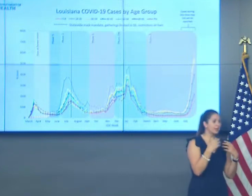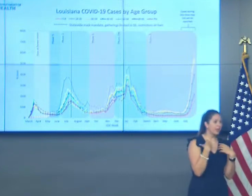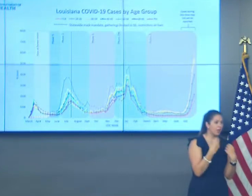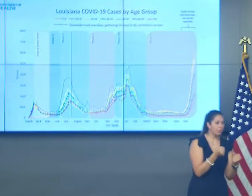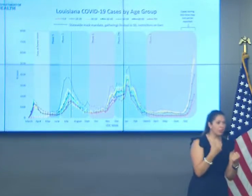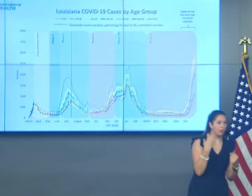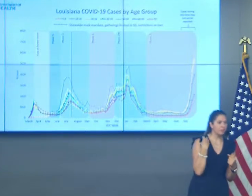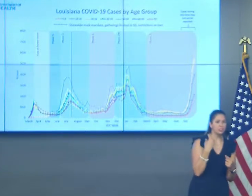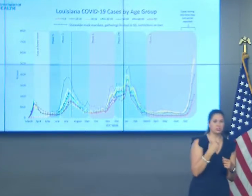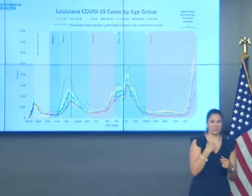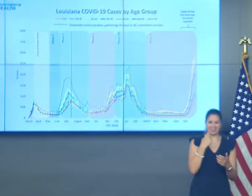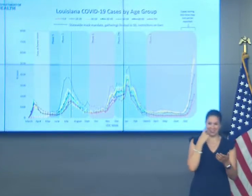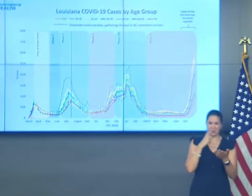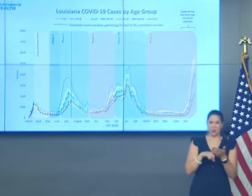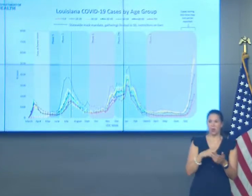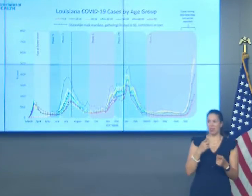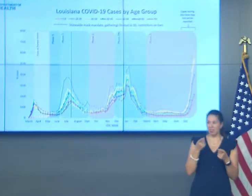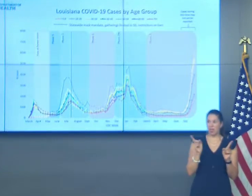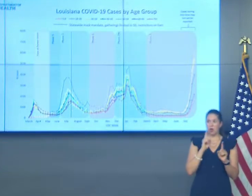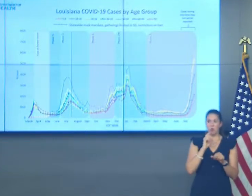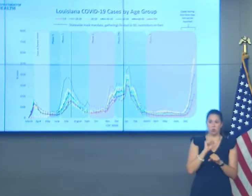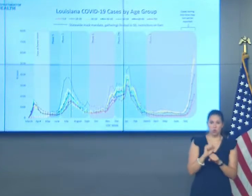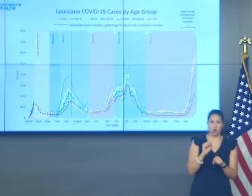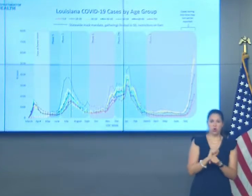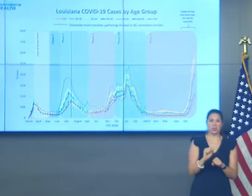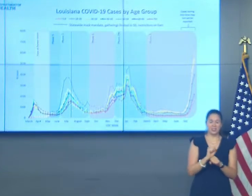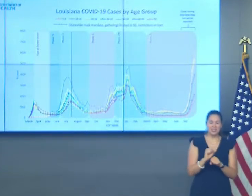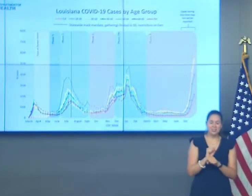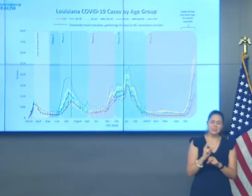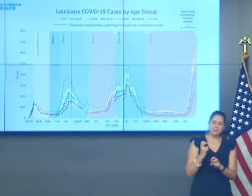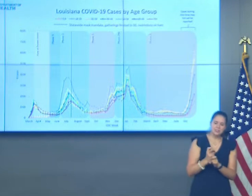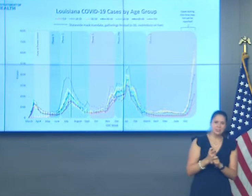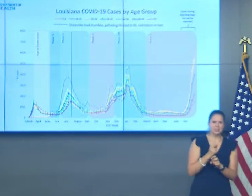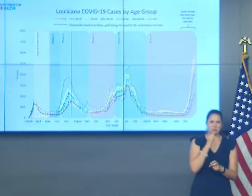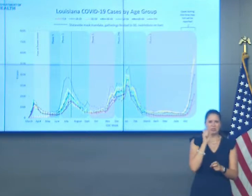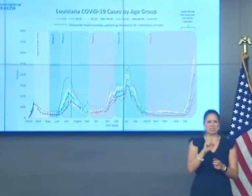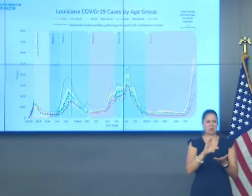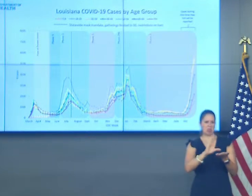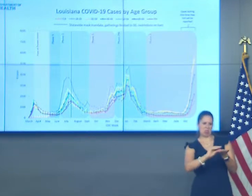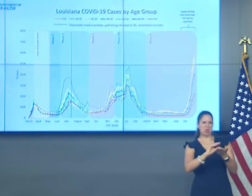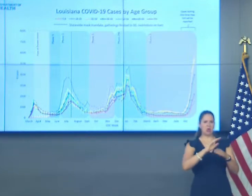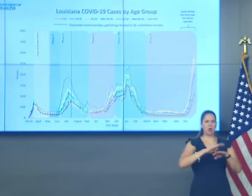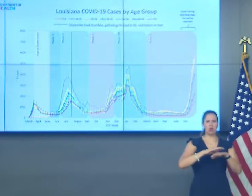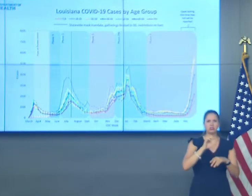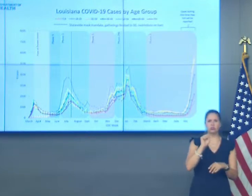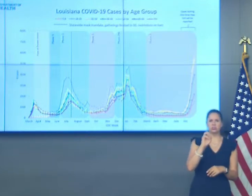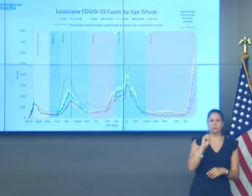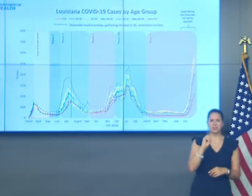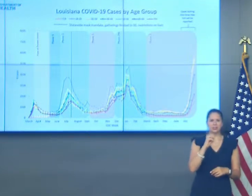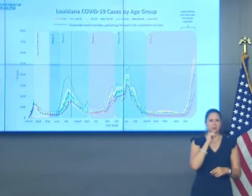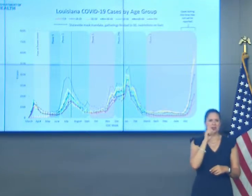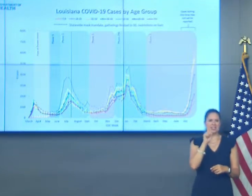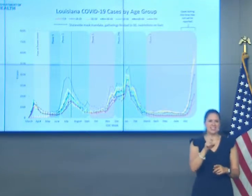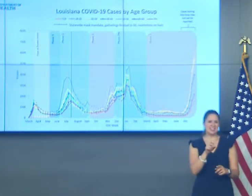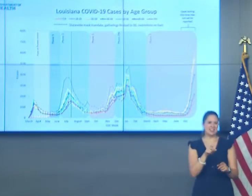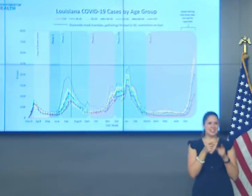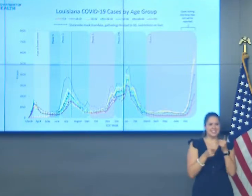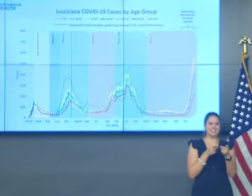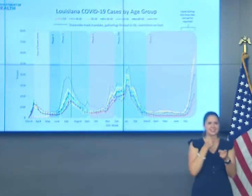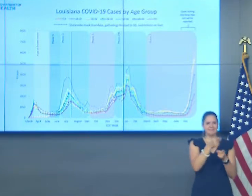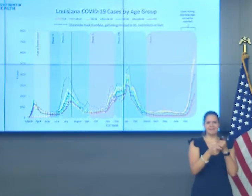They're working tirelessly. They don't need to be berated in social media. They don't need to be